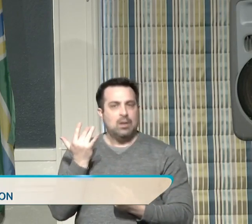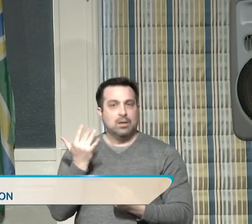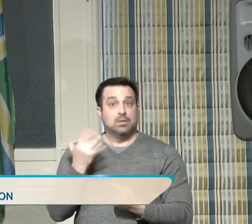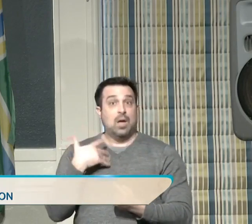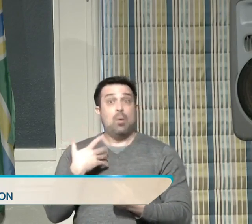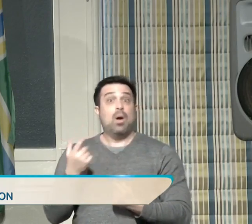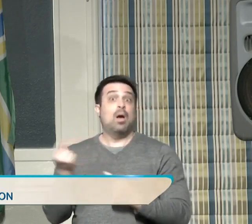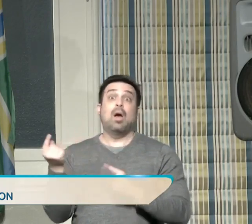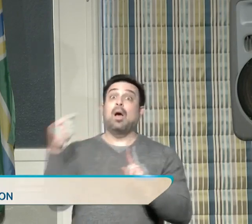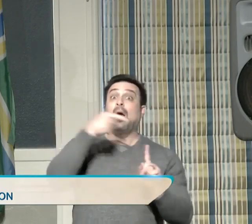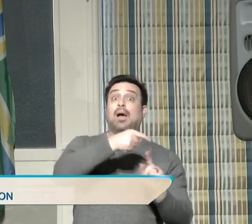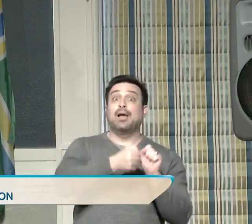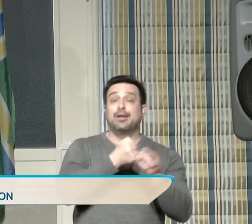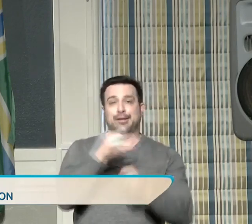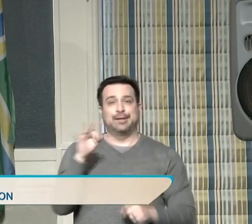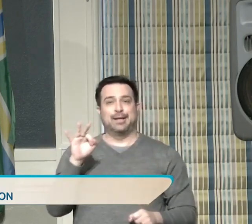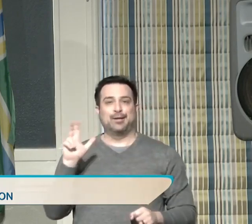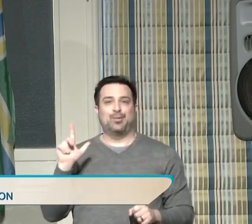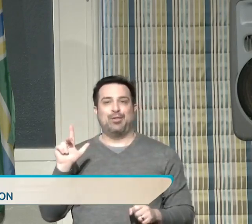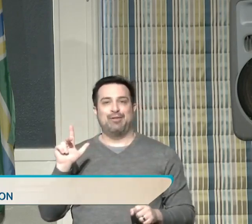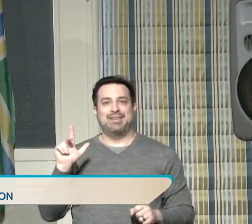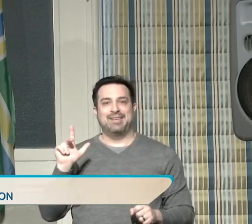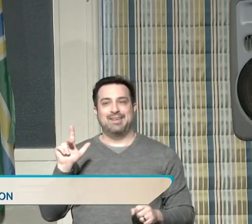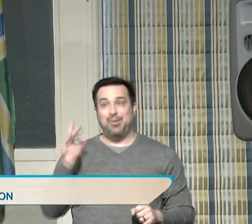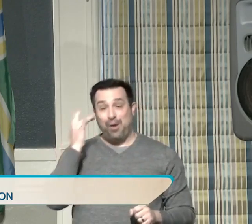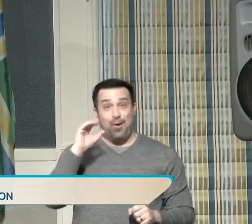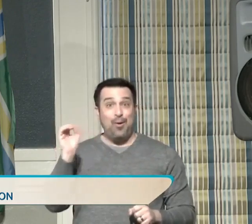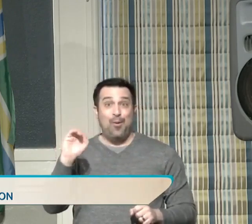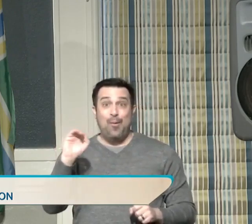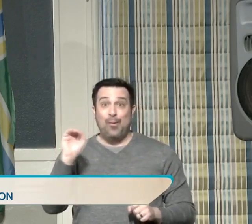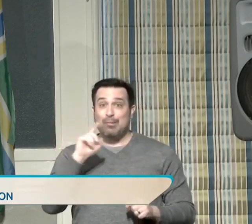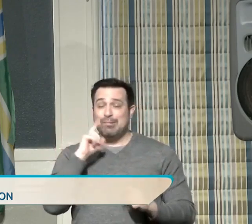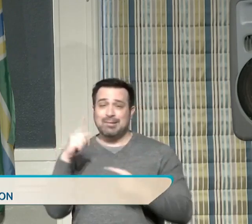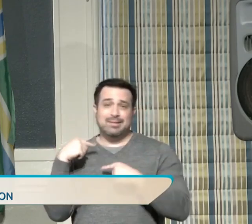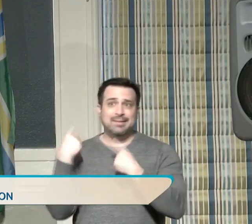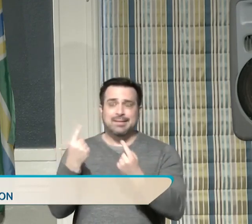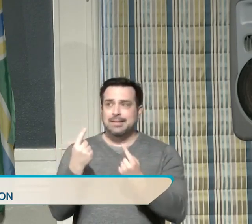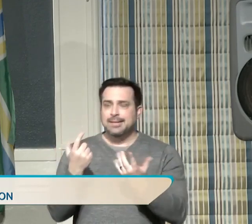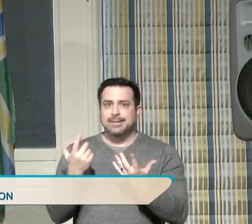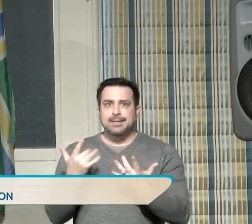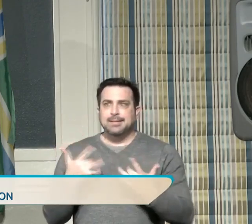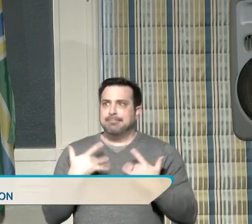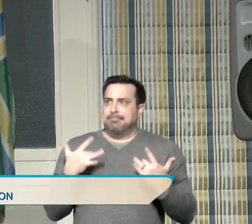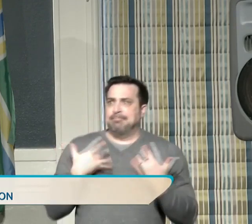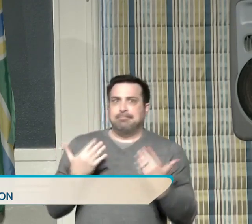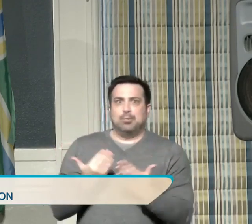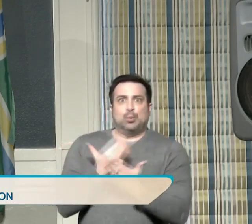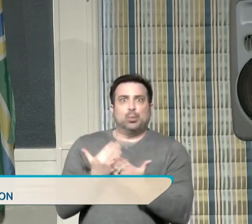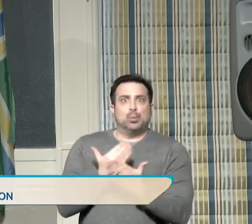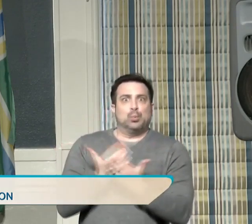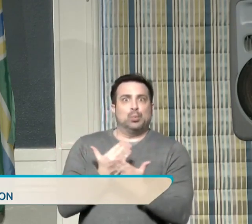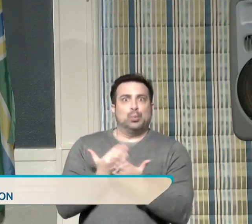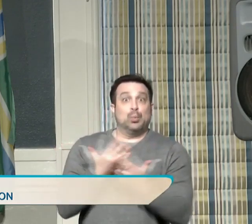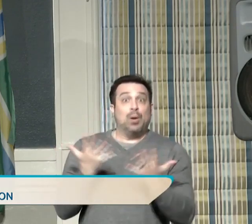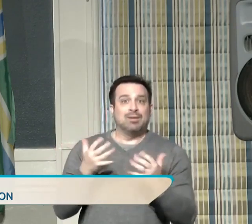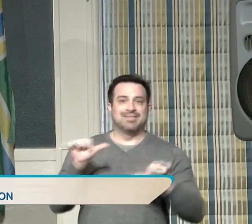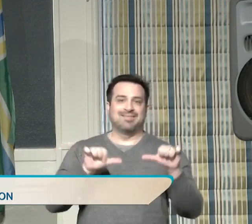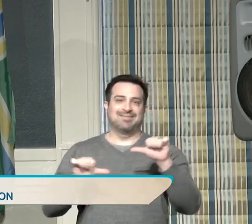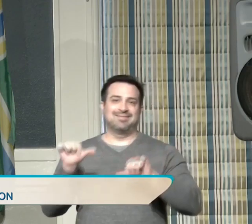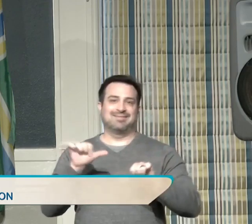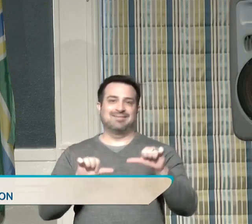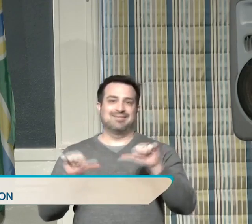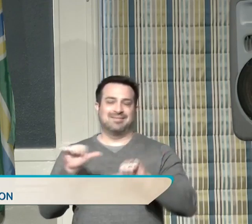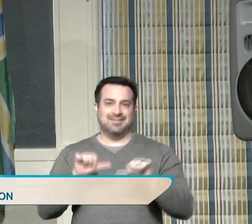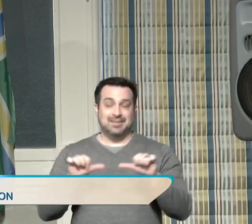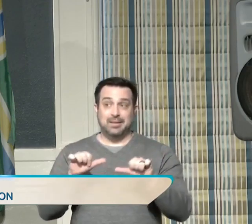to 1923 because Oregon has always been a cutting edge state when it comes to science. We don't